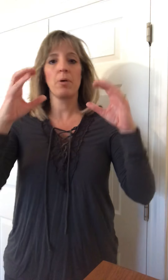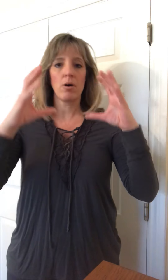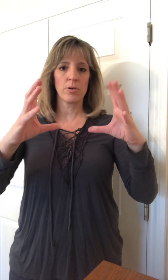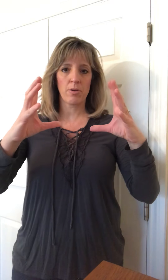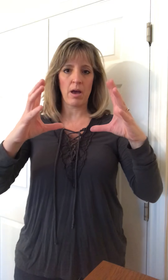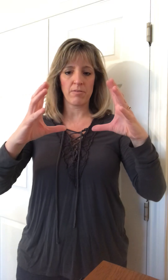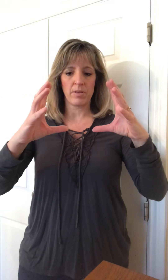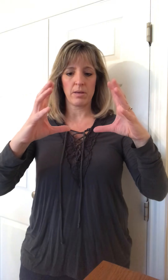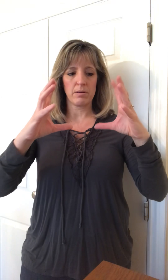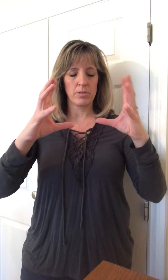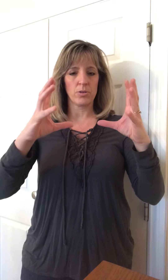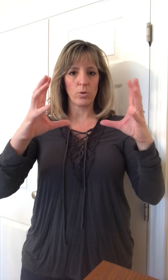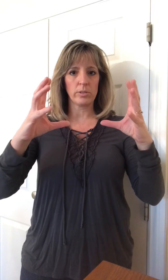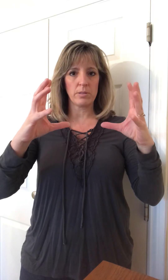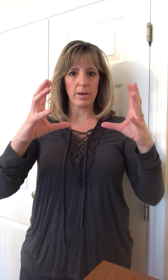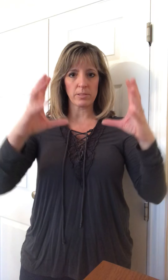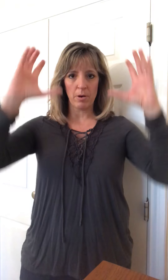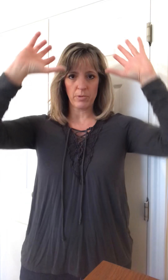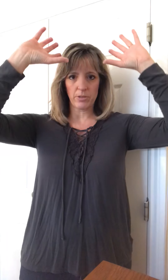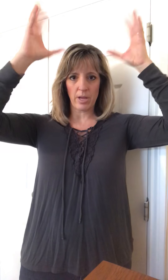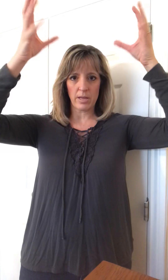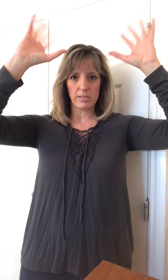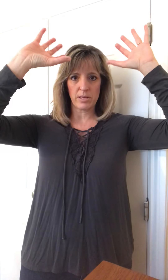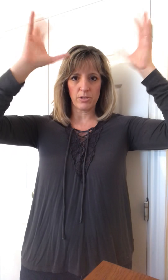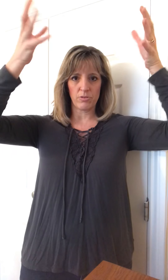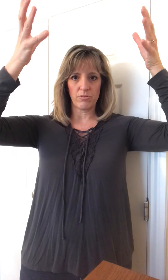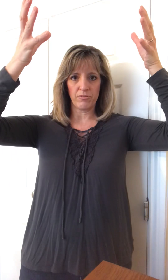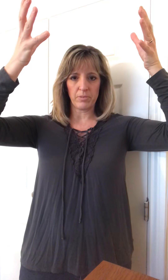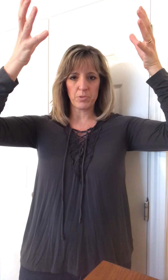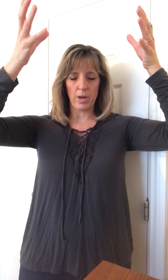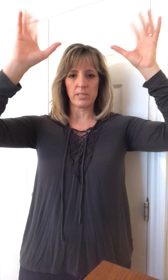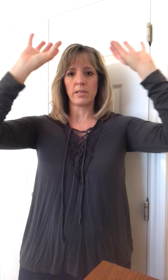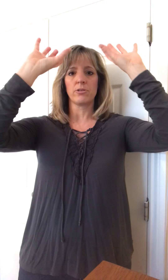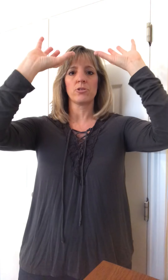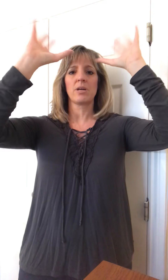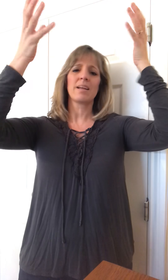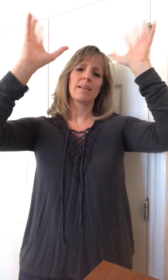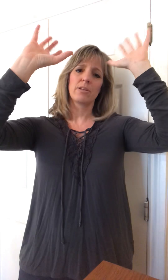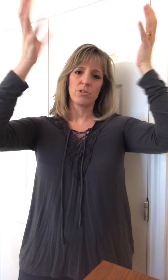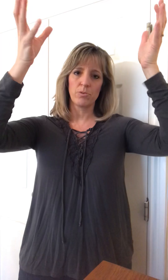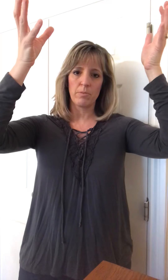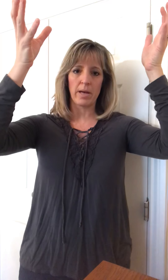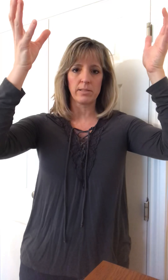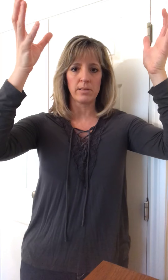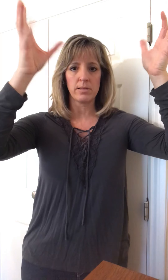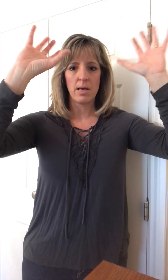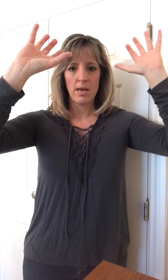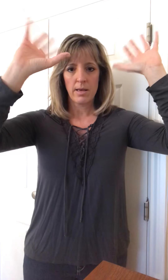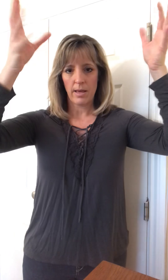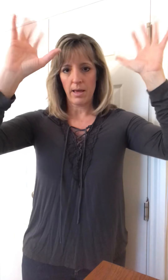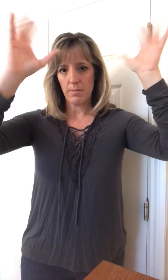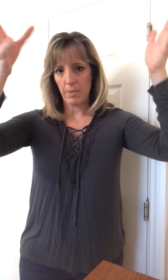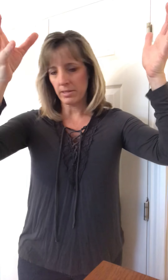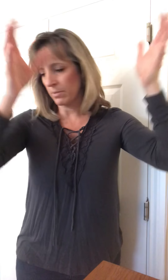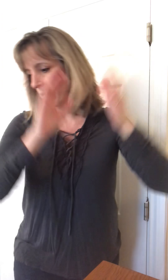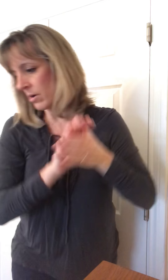Basketball, you're holding the basketball with your hands and you flip twice, like you're kind of like you're shooting the basket. Okay, basketball.